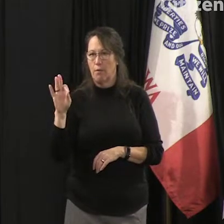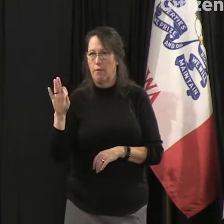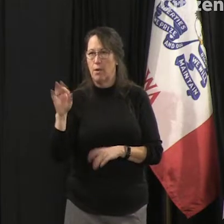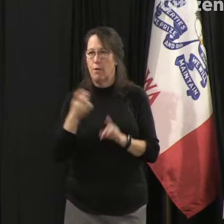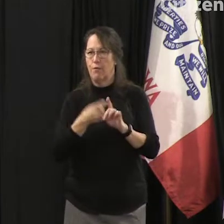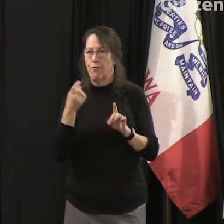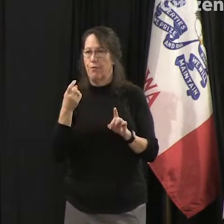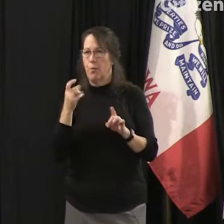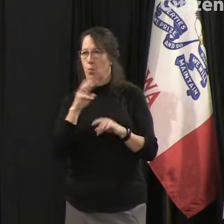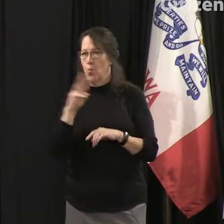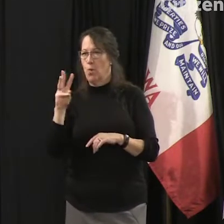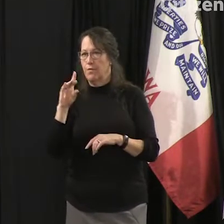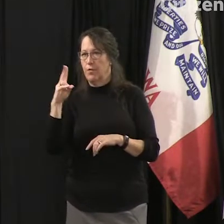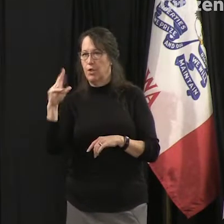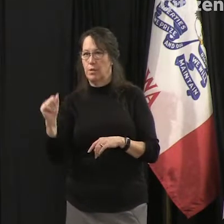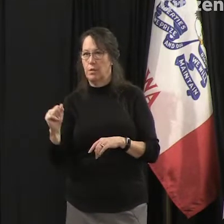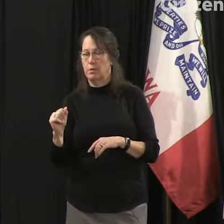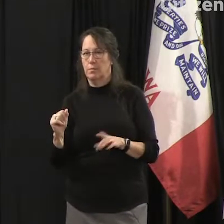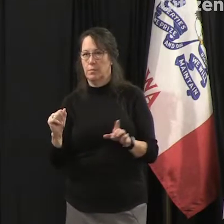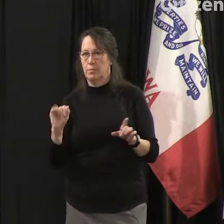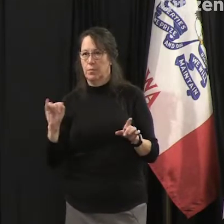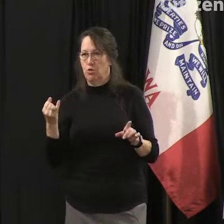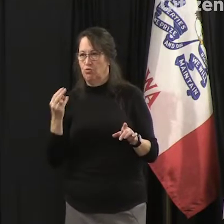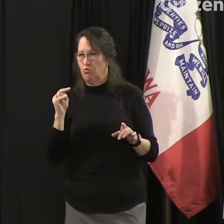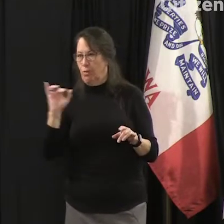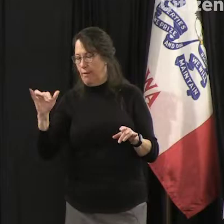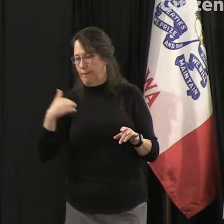Virginia. And Jennings Randolph and I